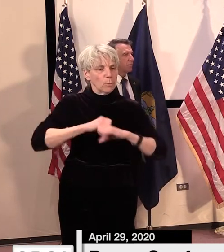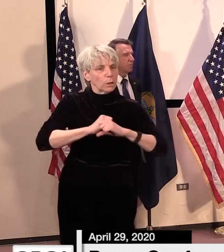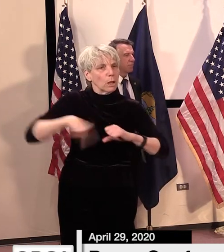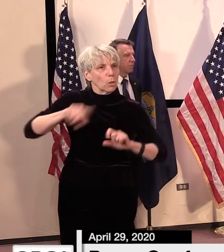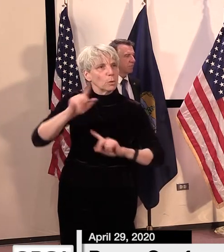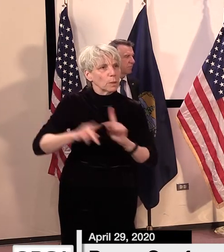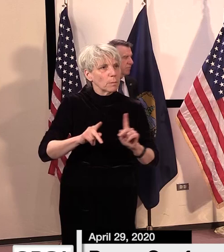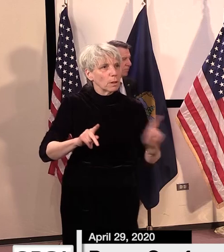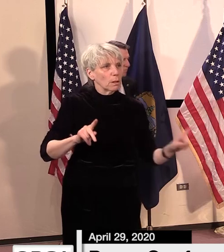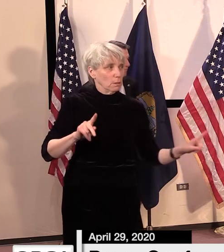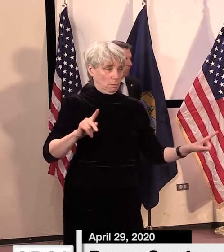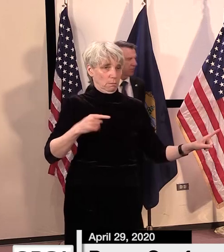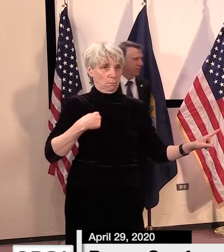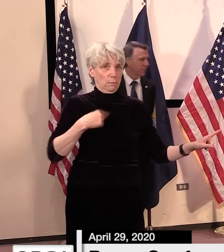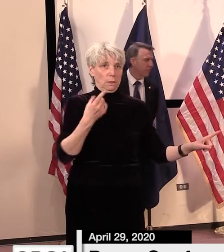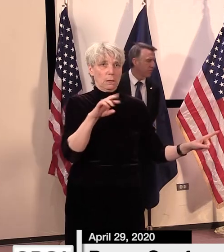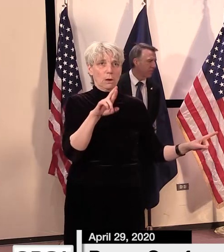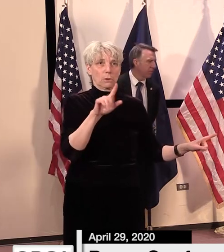I'll start.